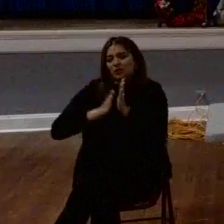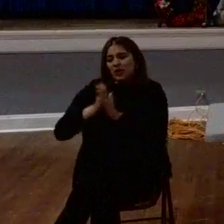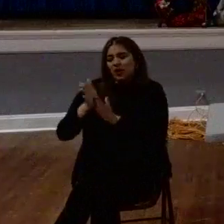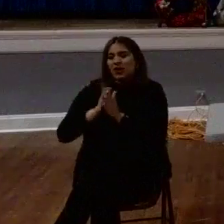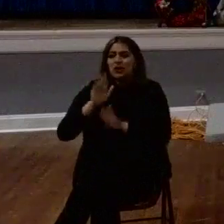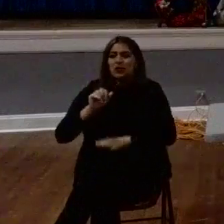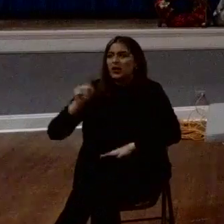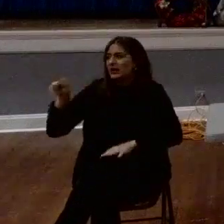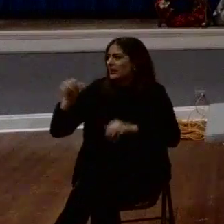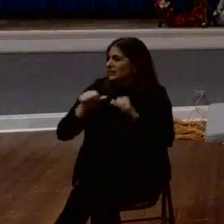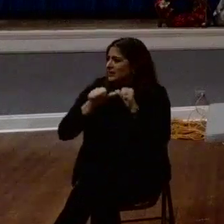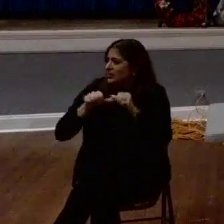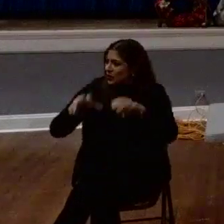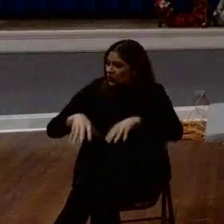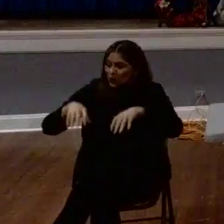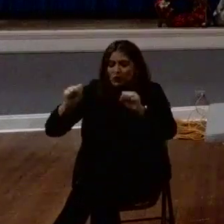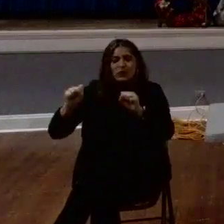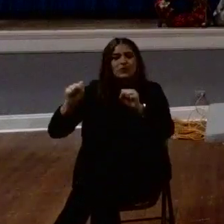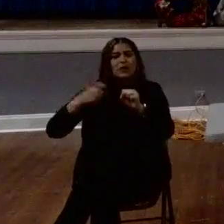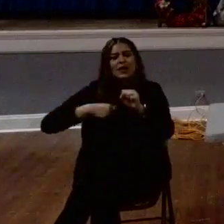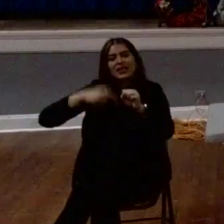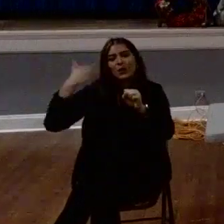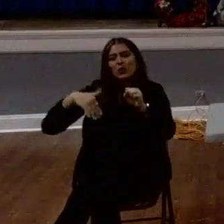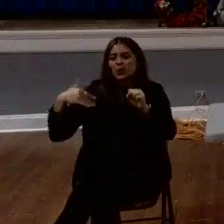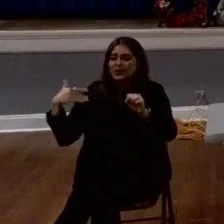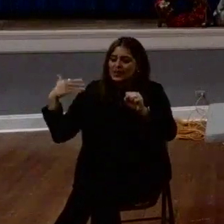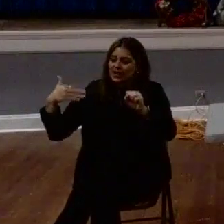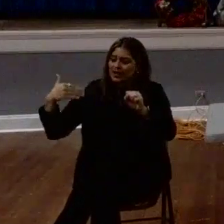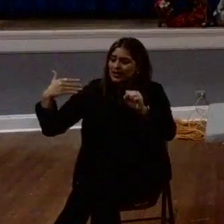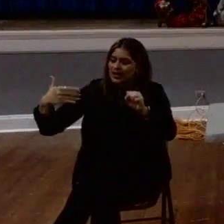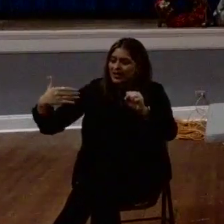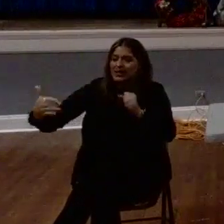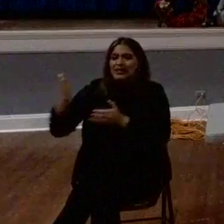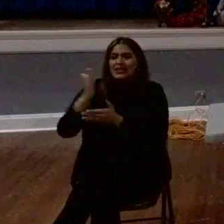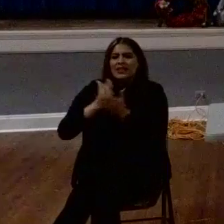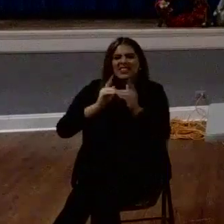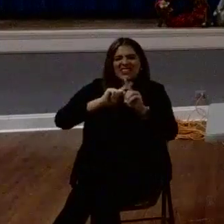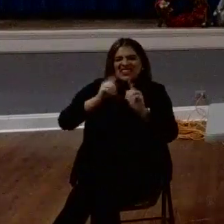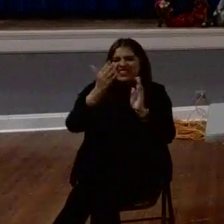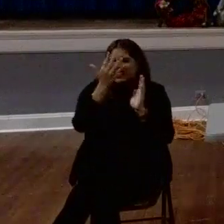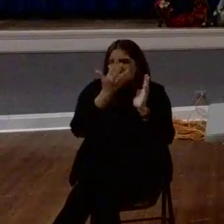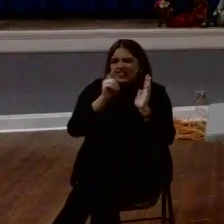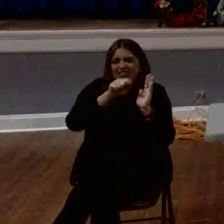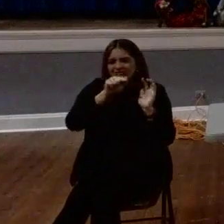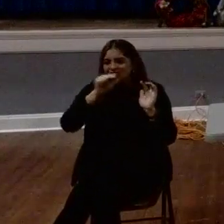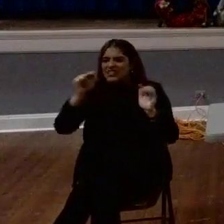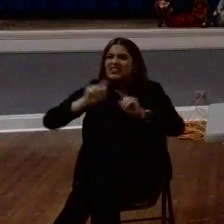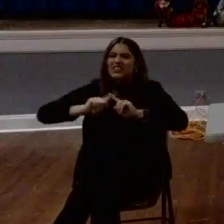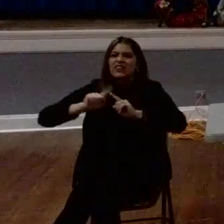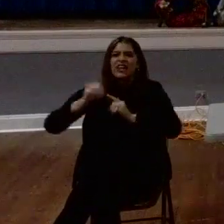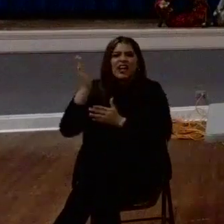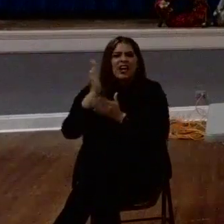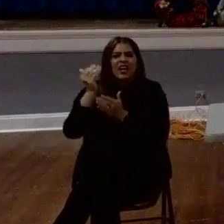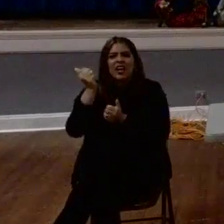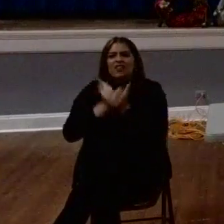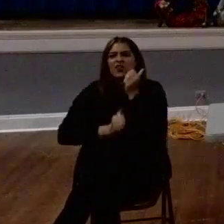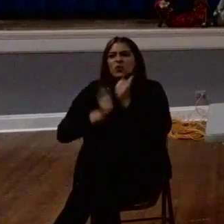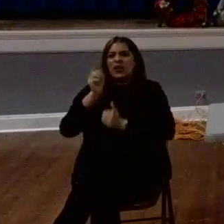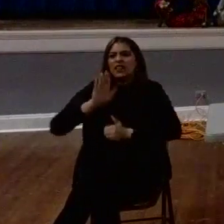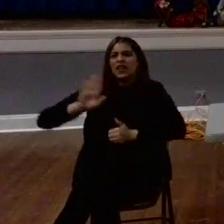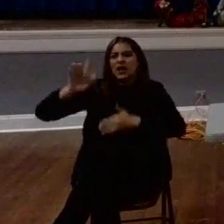continuing to host it. And I think it's come a long way. There's a lot of good features. It looks like everybody is able to get something out of the park, and